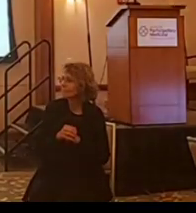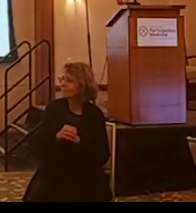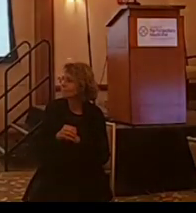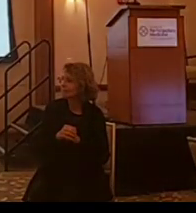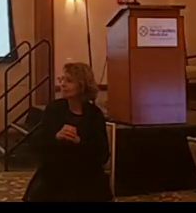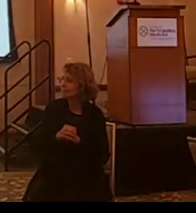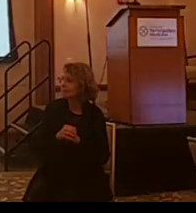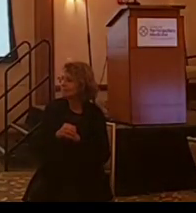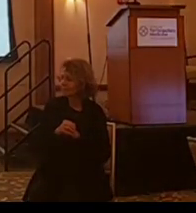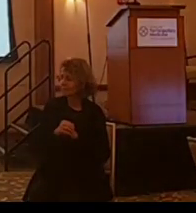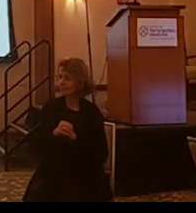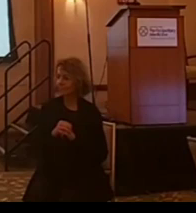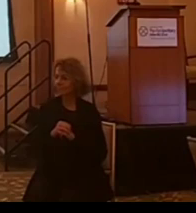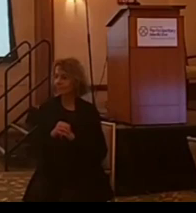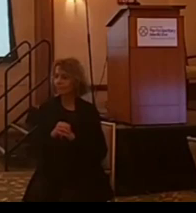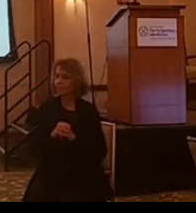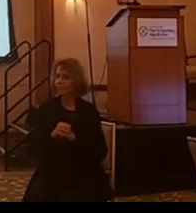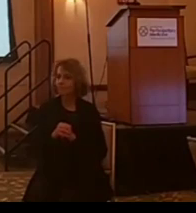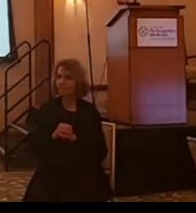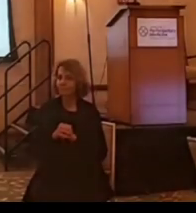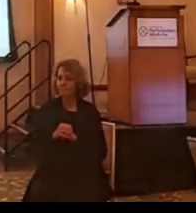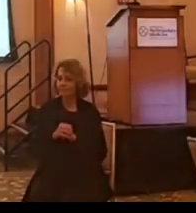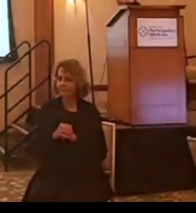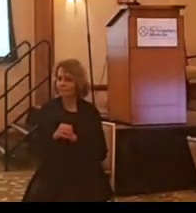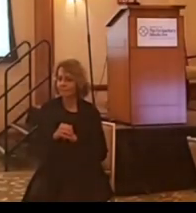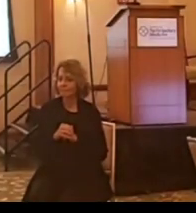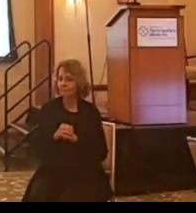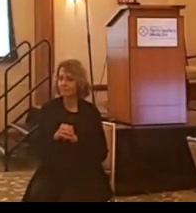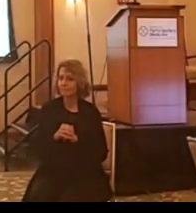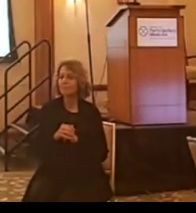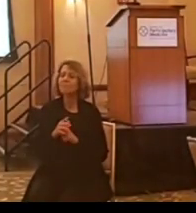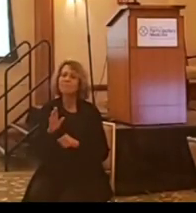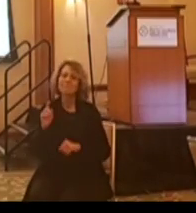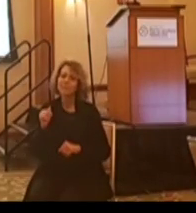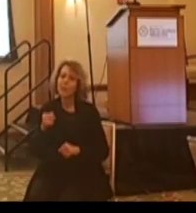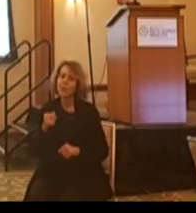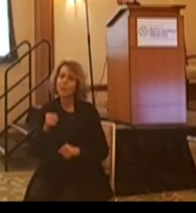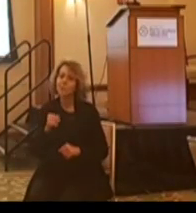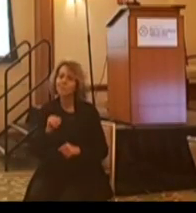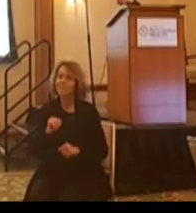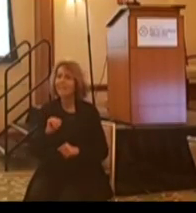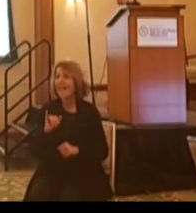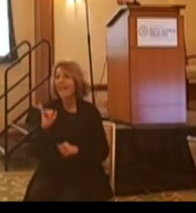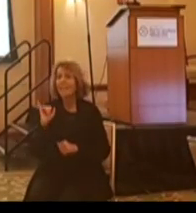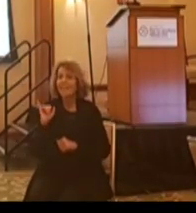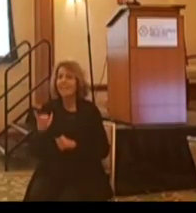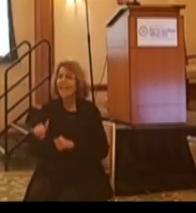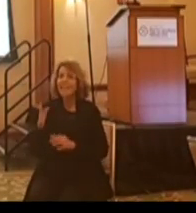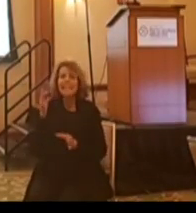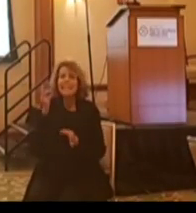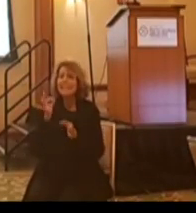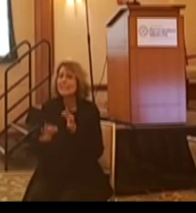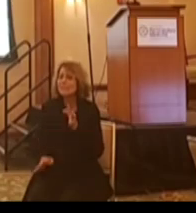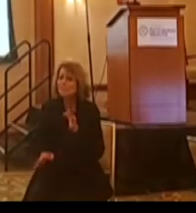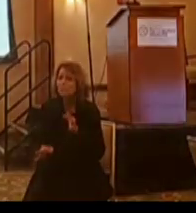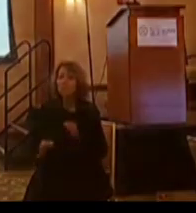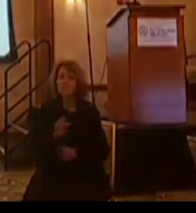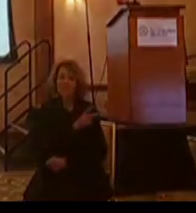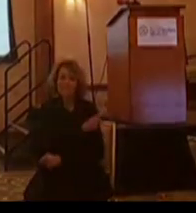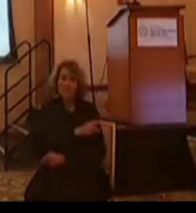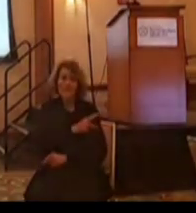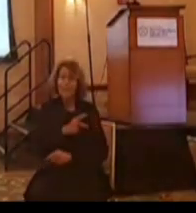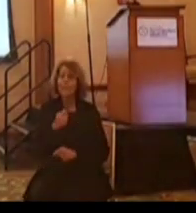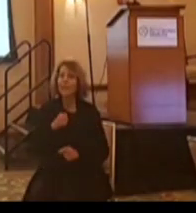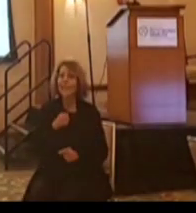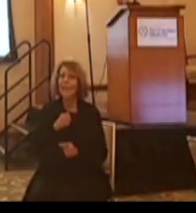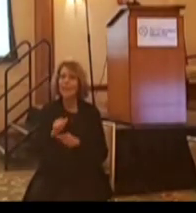clinician. And so this was our kind of like most lo-fi version that people could use. They could fill out